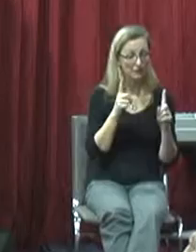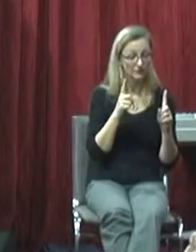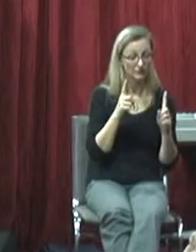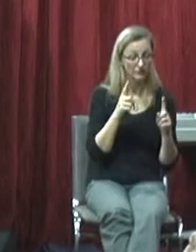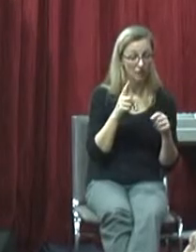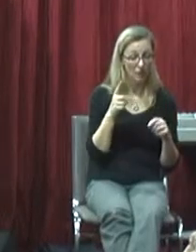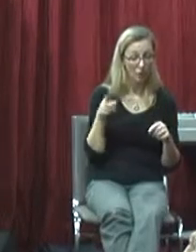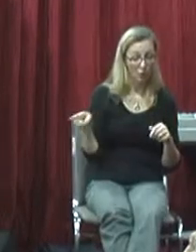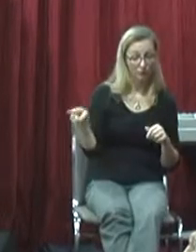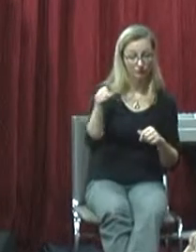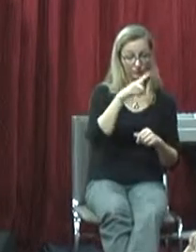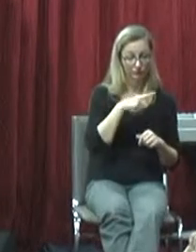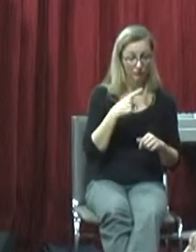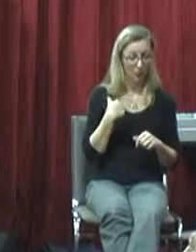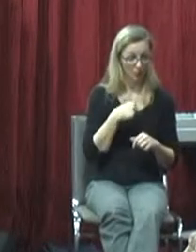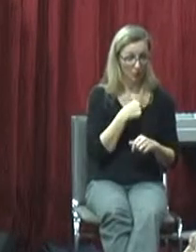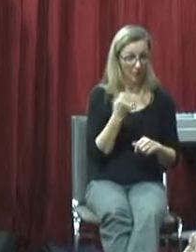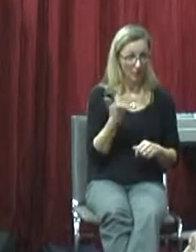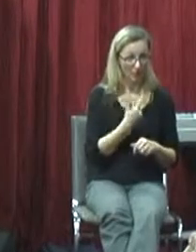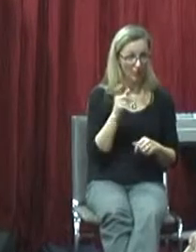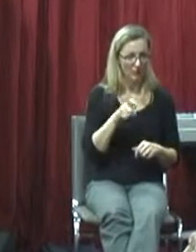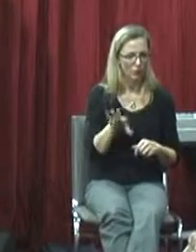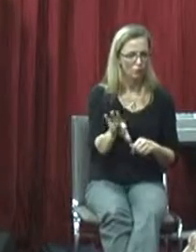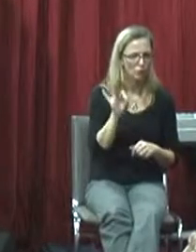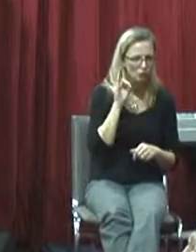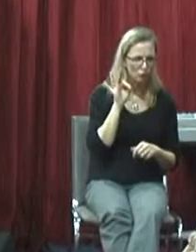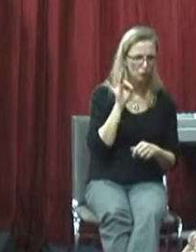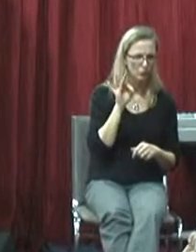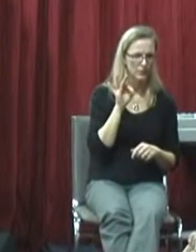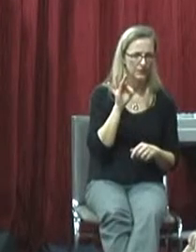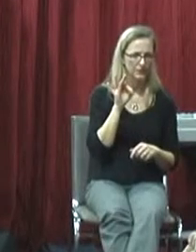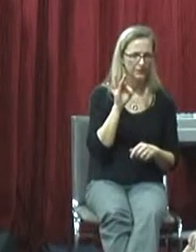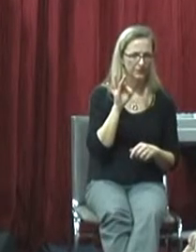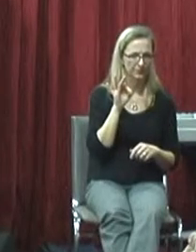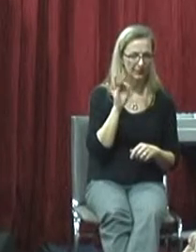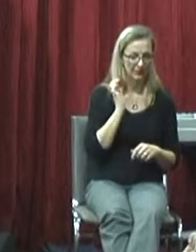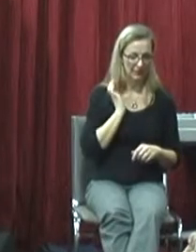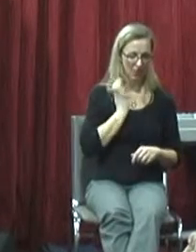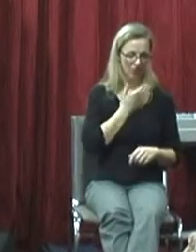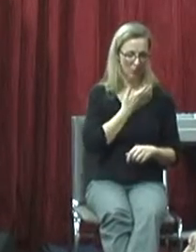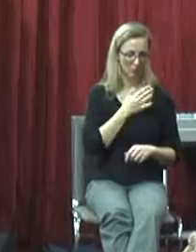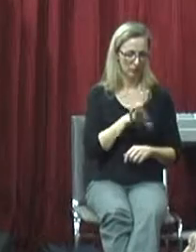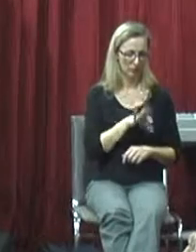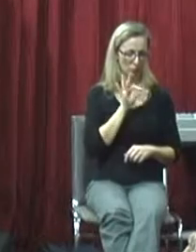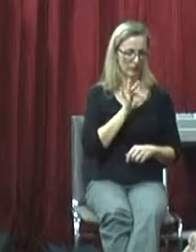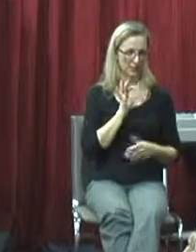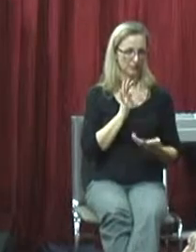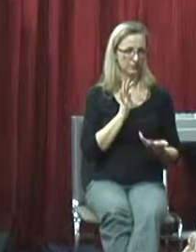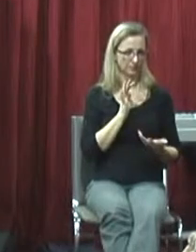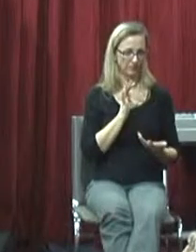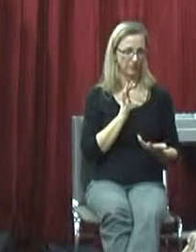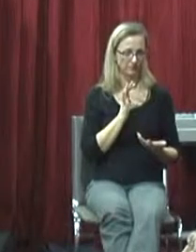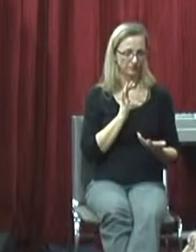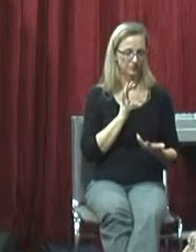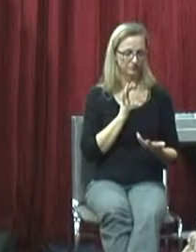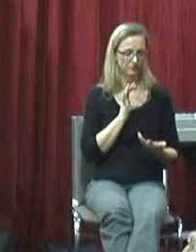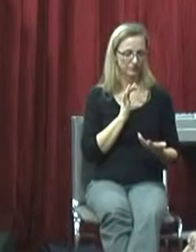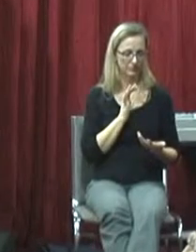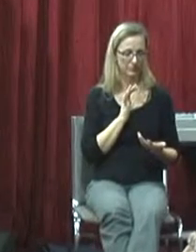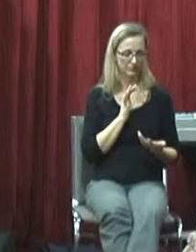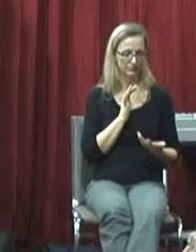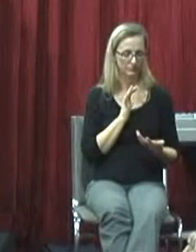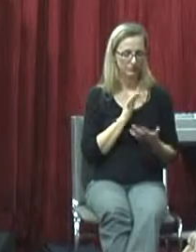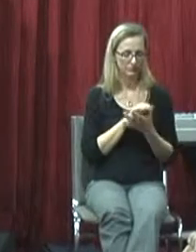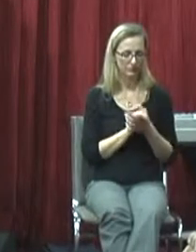I obey, I will follow. So those who choose to obey the call of God in our lives, to obey him, pursue our promised